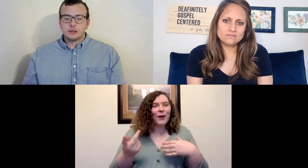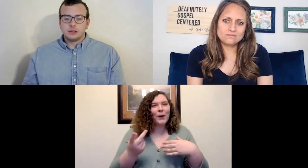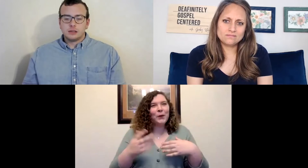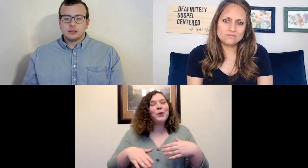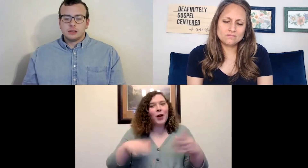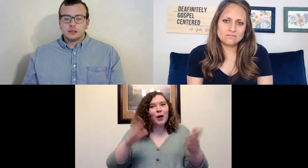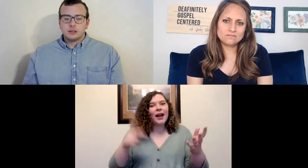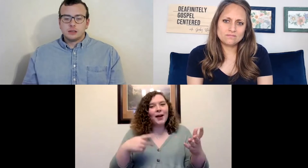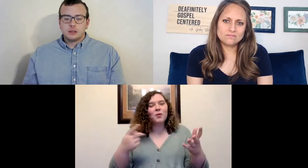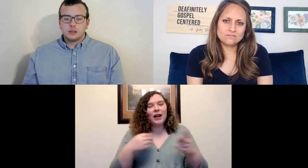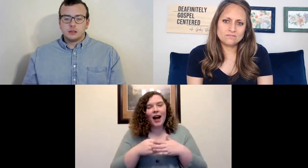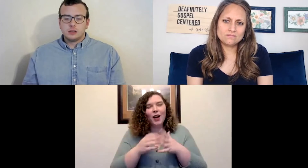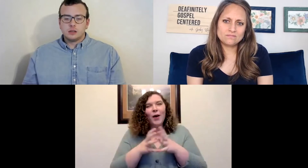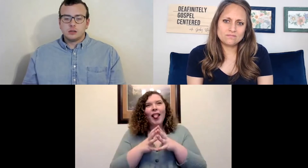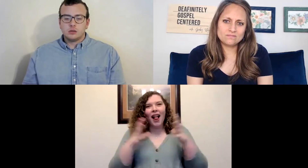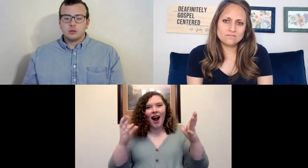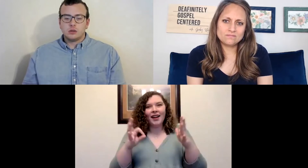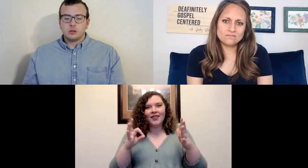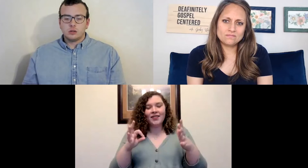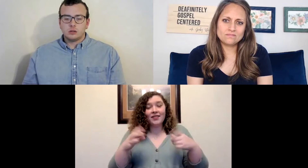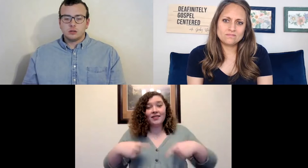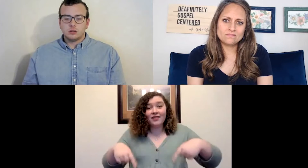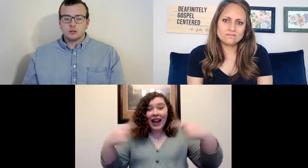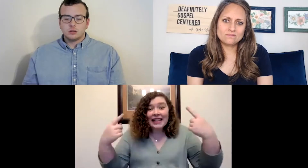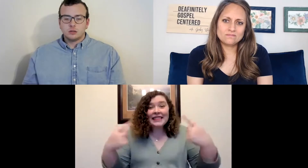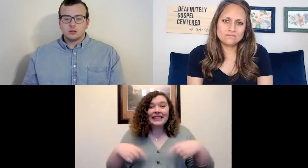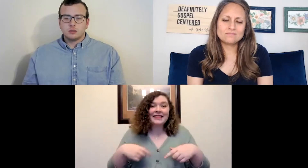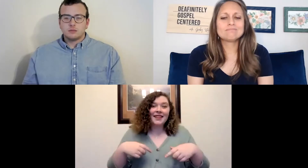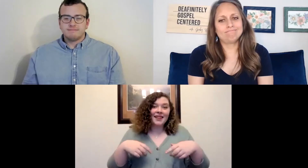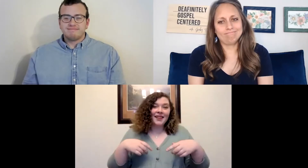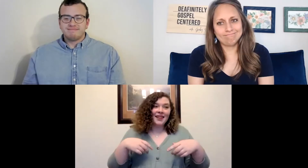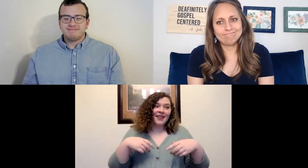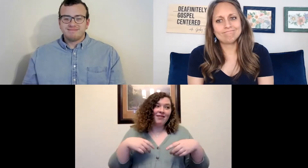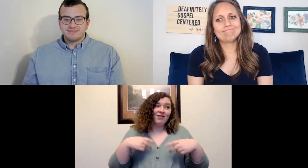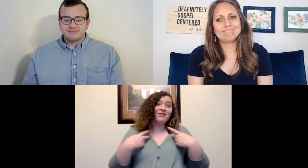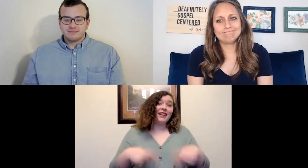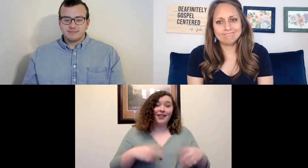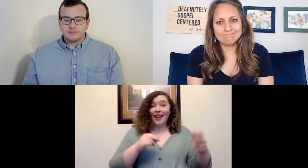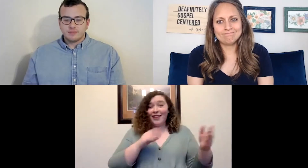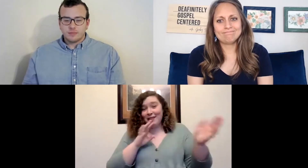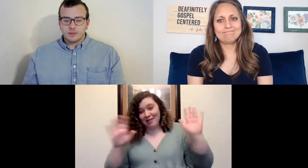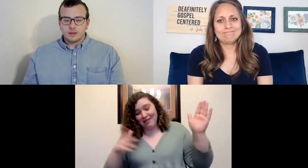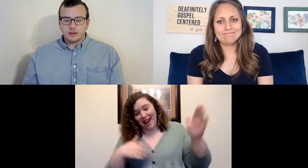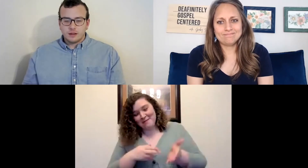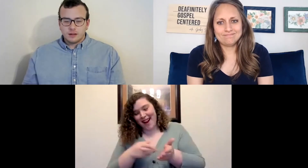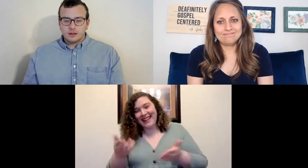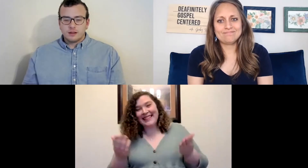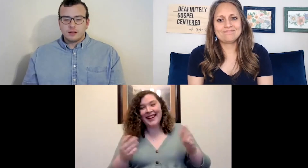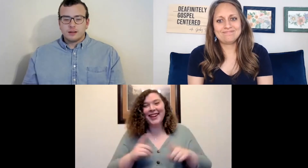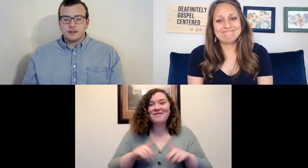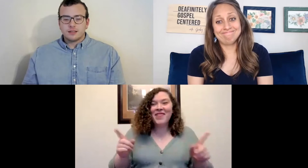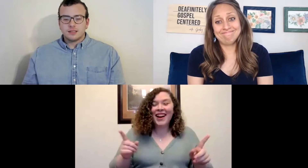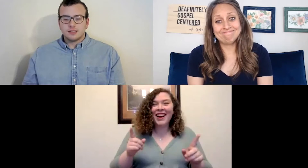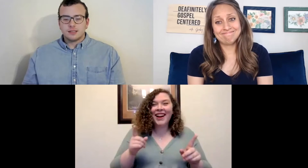is that often, I'll make a confession. So growing up, the two of us got into a lot of fights, sometimes